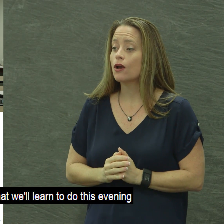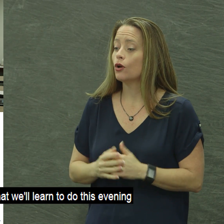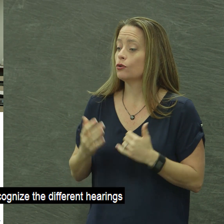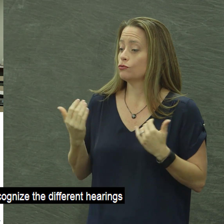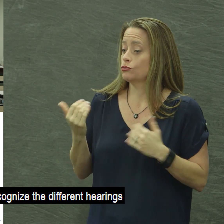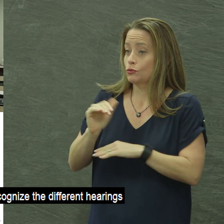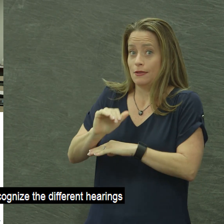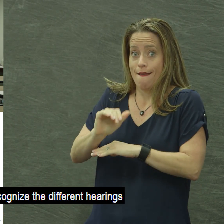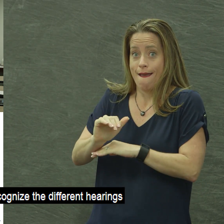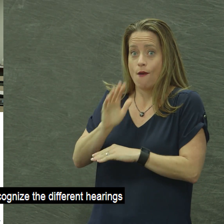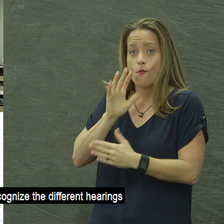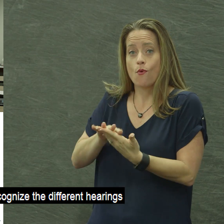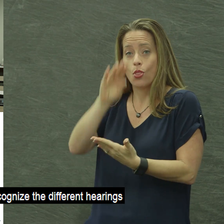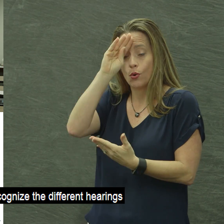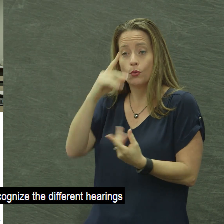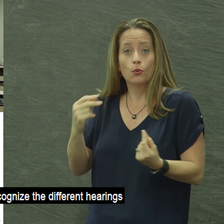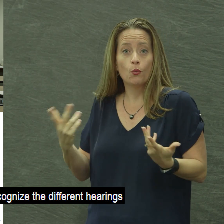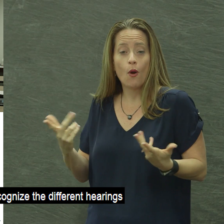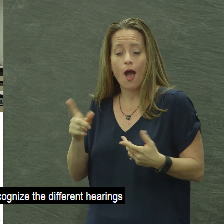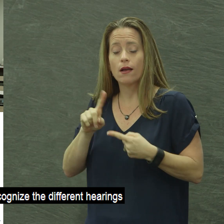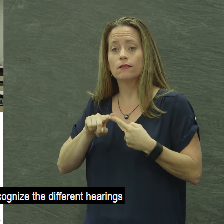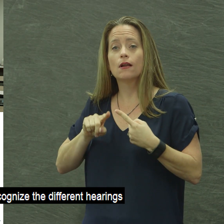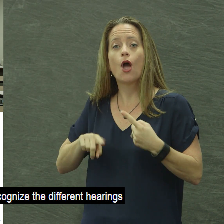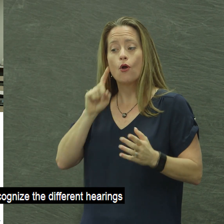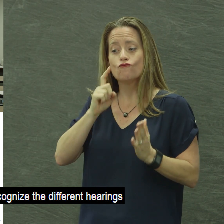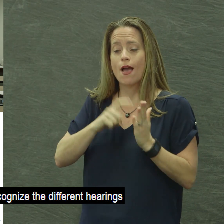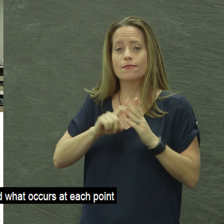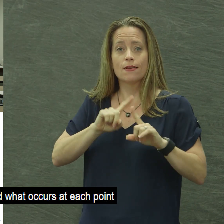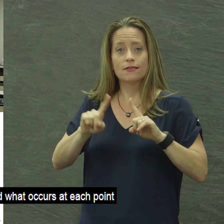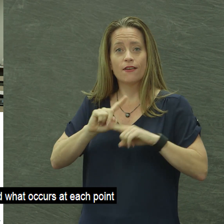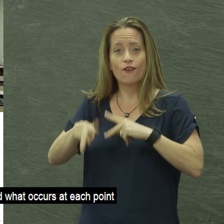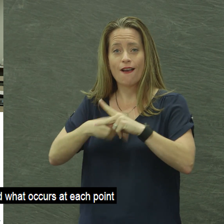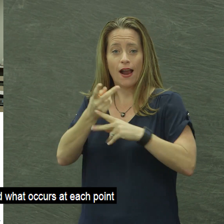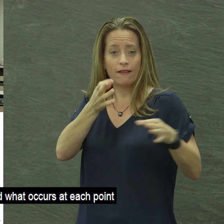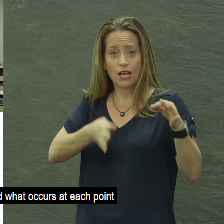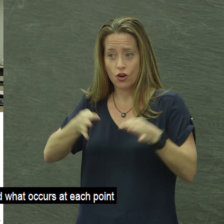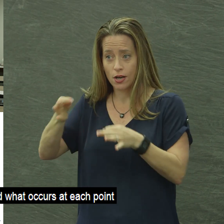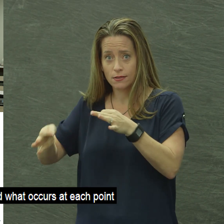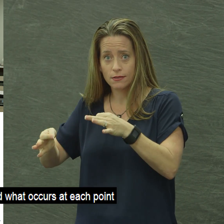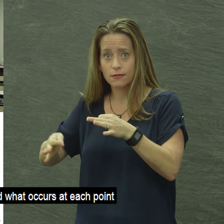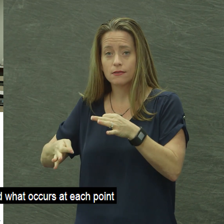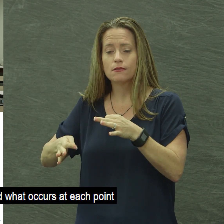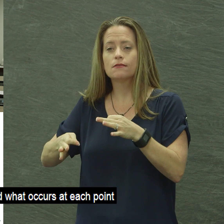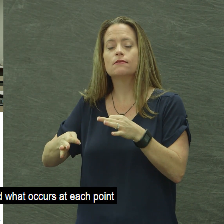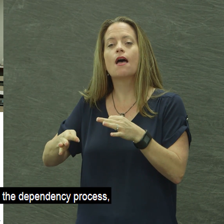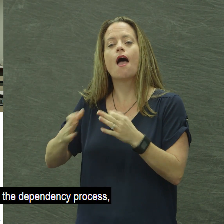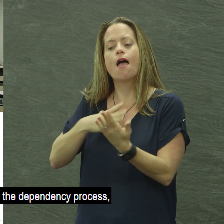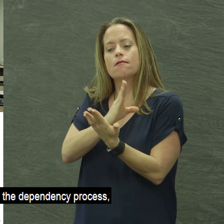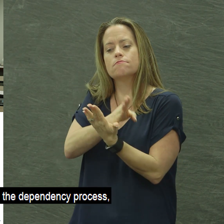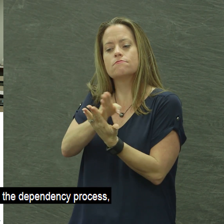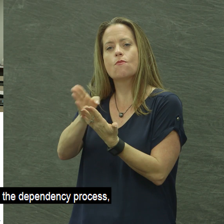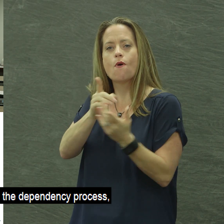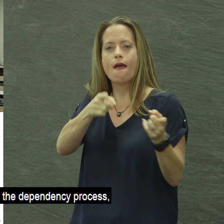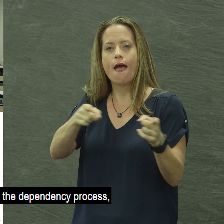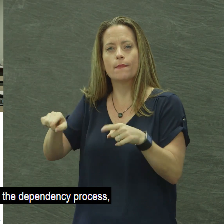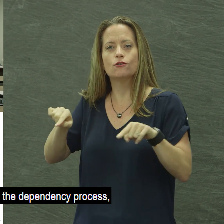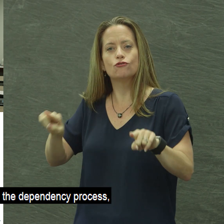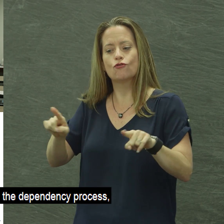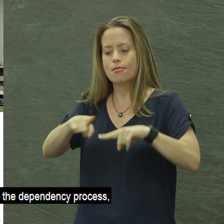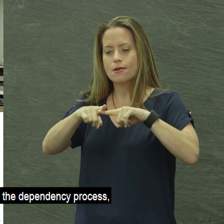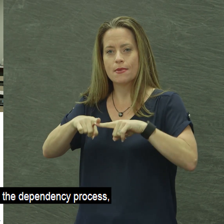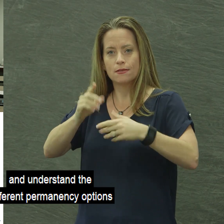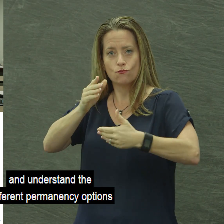this evening is recognize the different hearings and what occurs at each point in the dependency